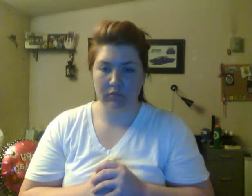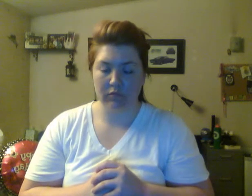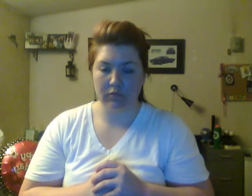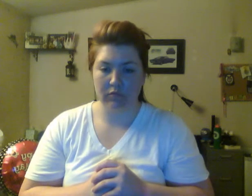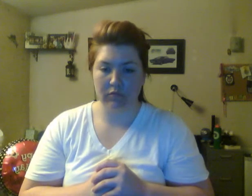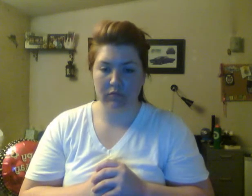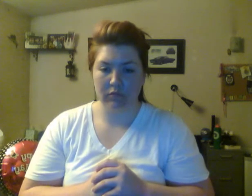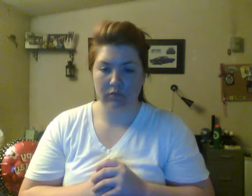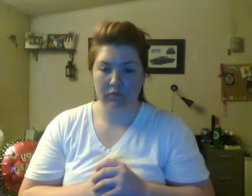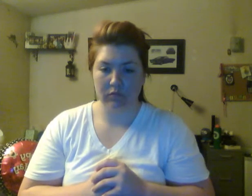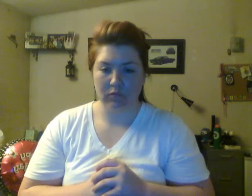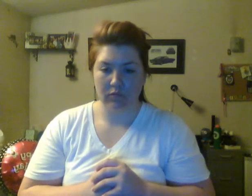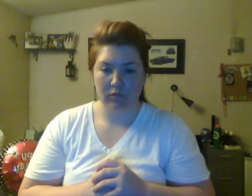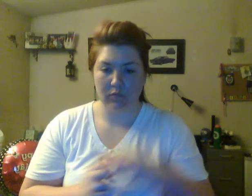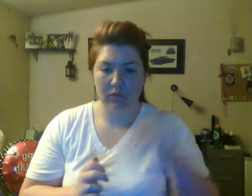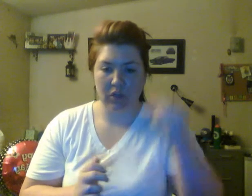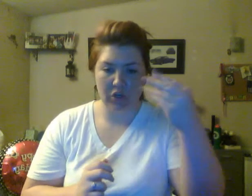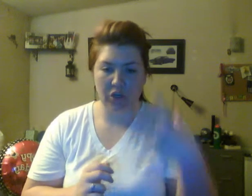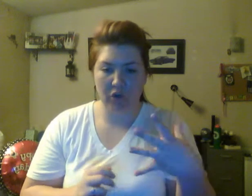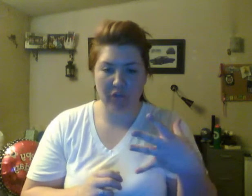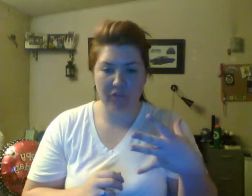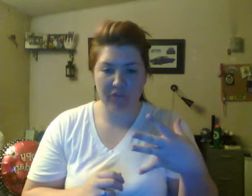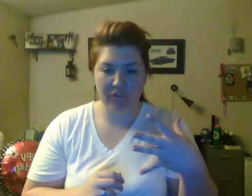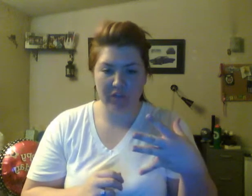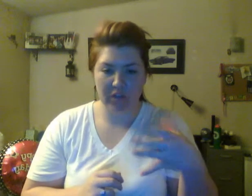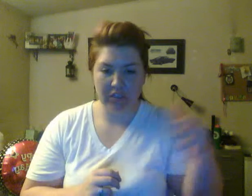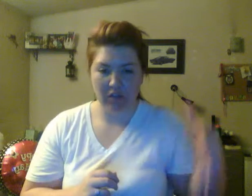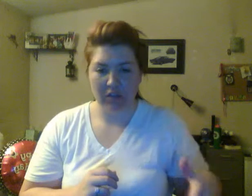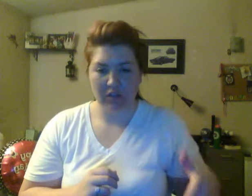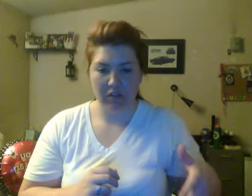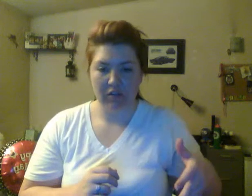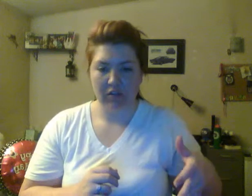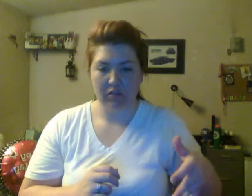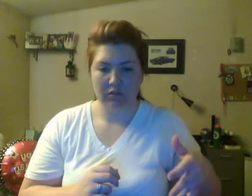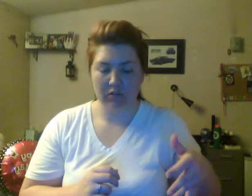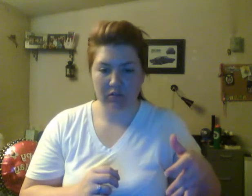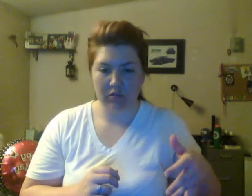The 2/5 that are remaining, they didn't know. They're undecided.